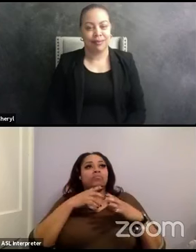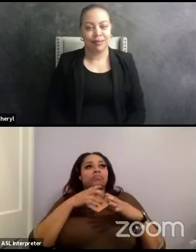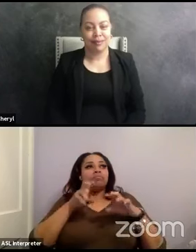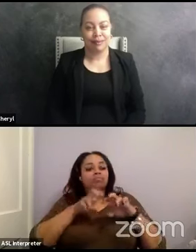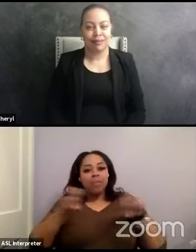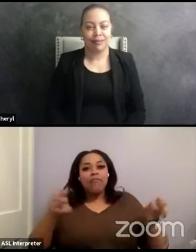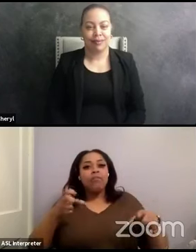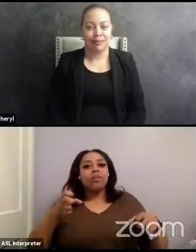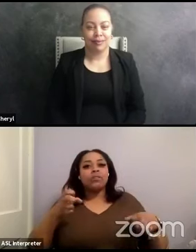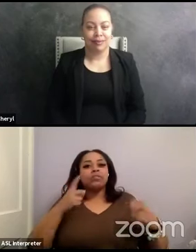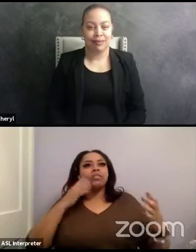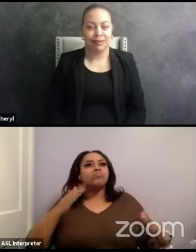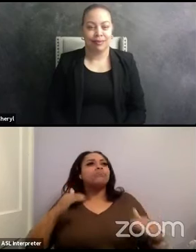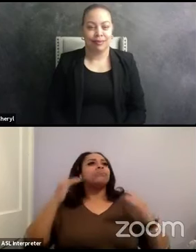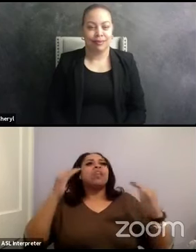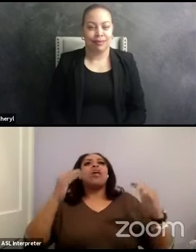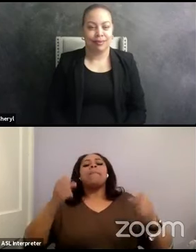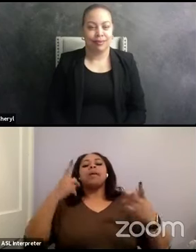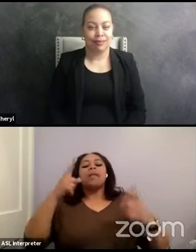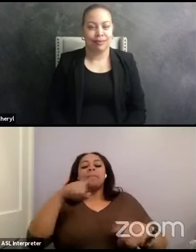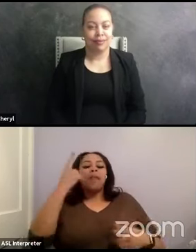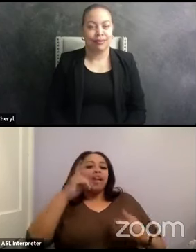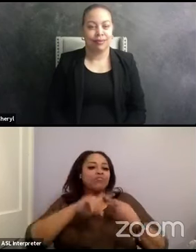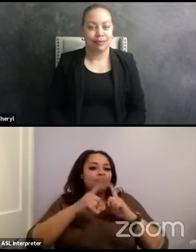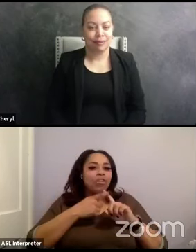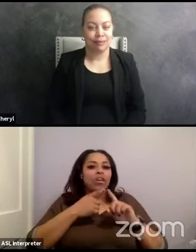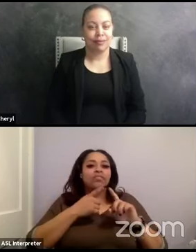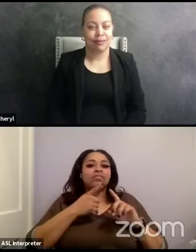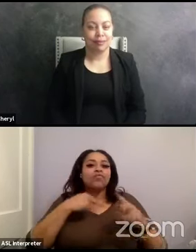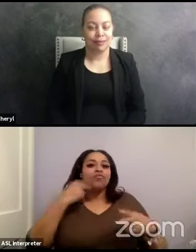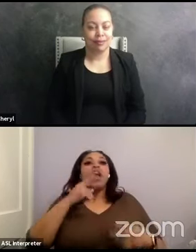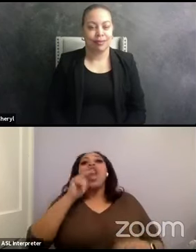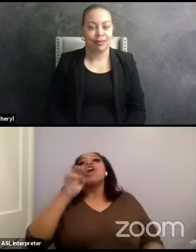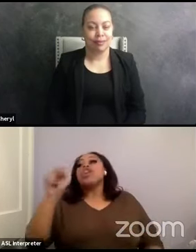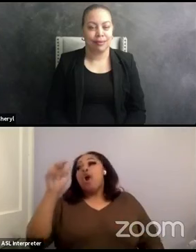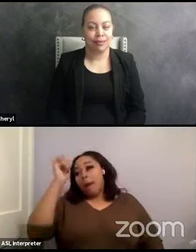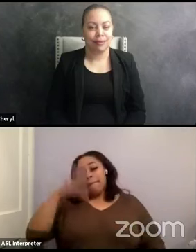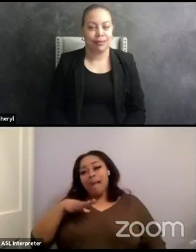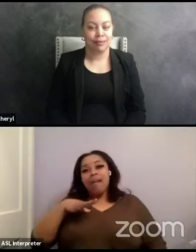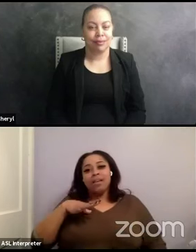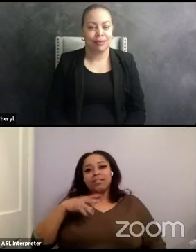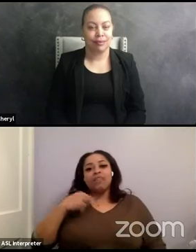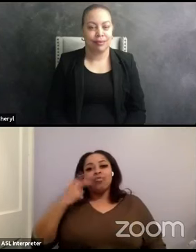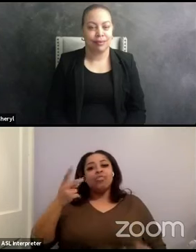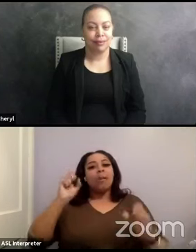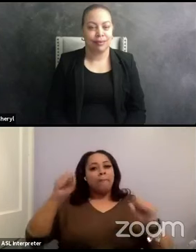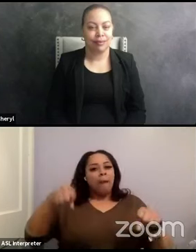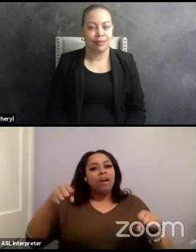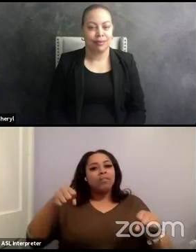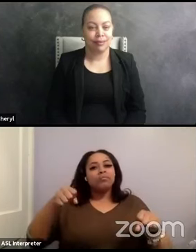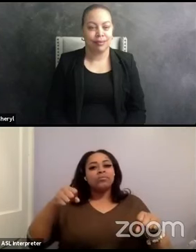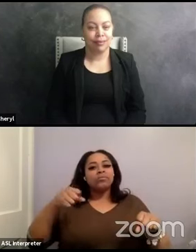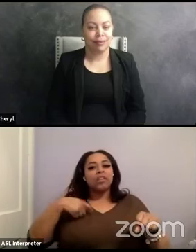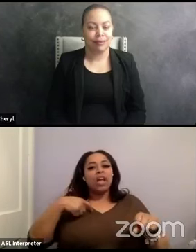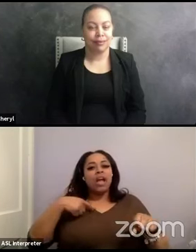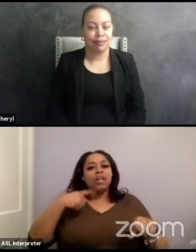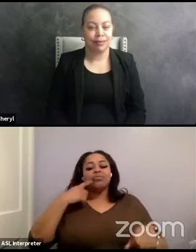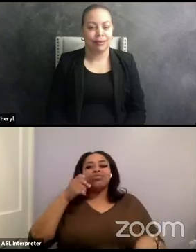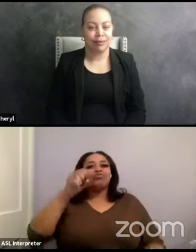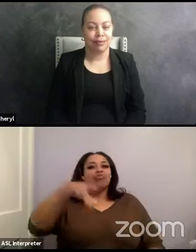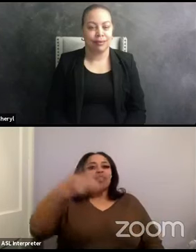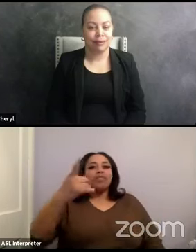many Black femme voices as possible and non-man voices as possible. I just like to just drop something all